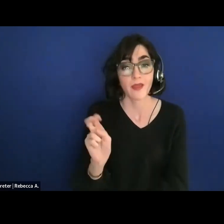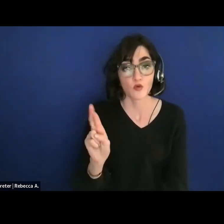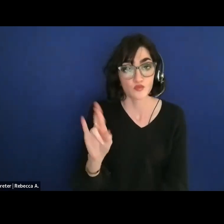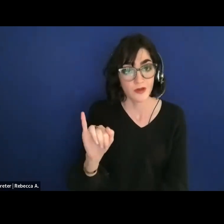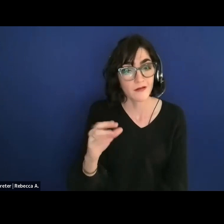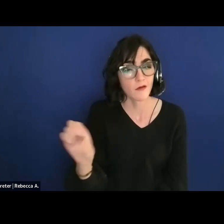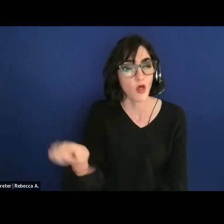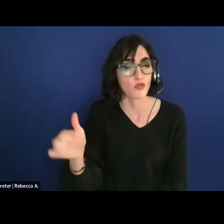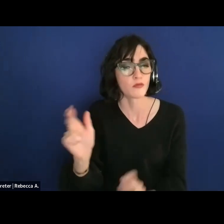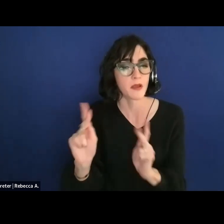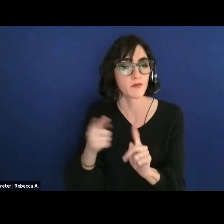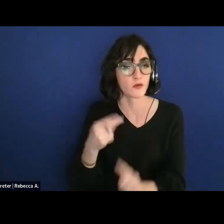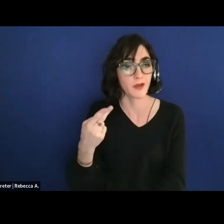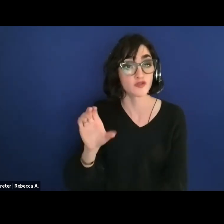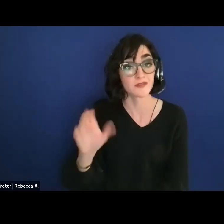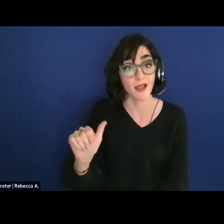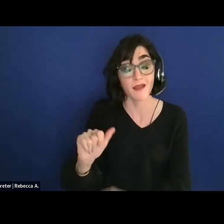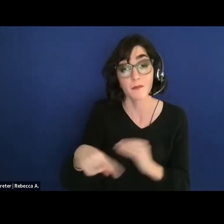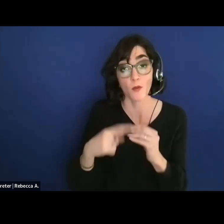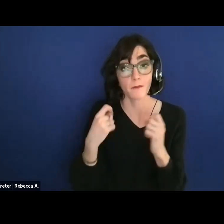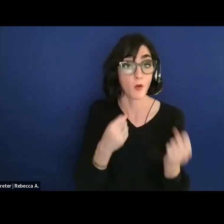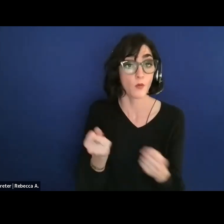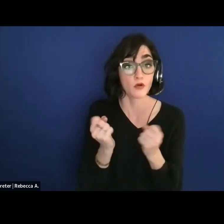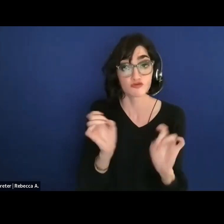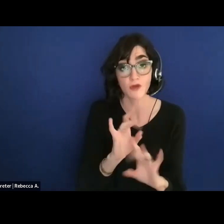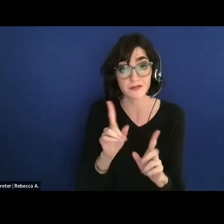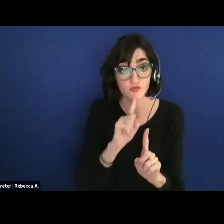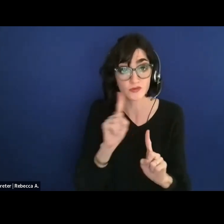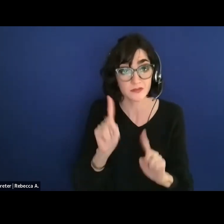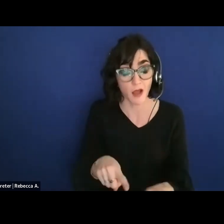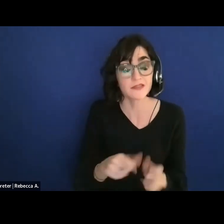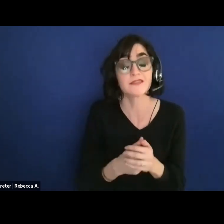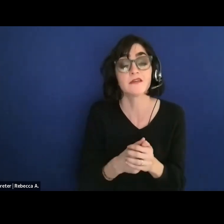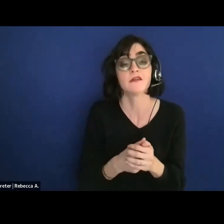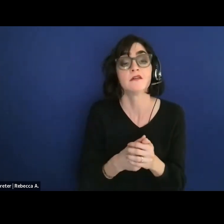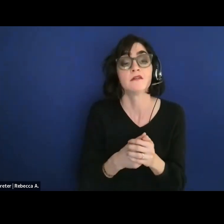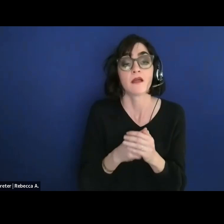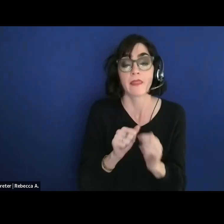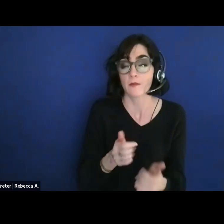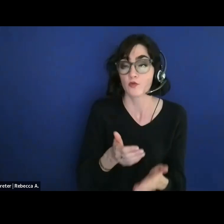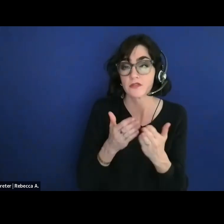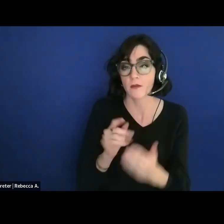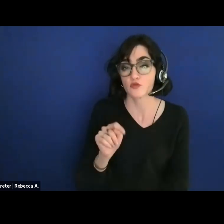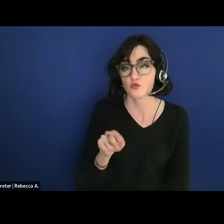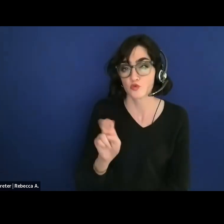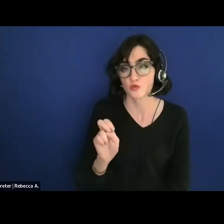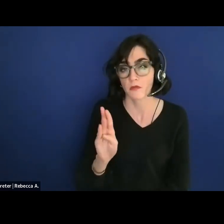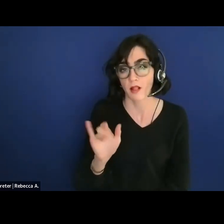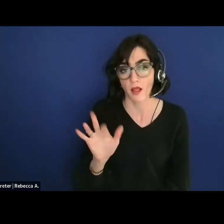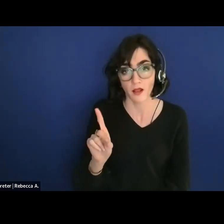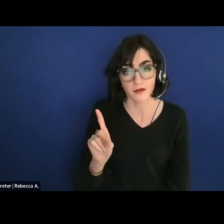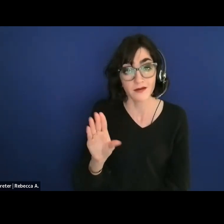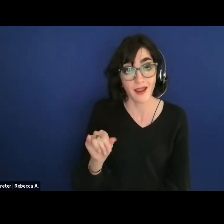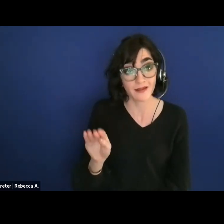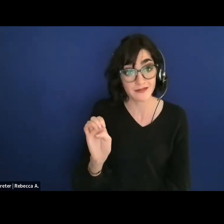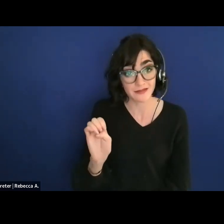folks from HCA on mobile crisis response in context of the True Blood case. And I think I was just curious because I was reading